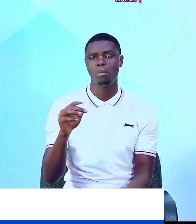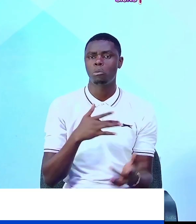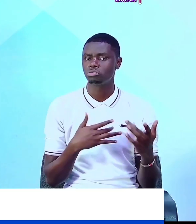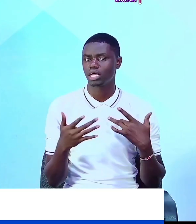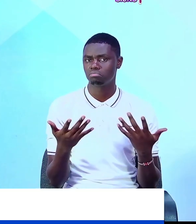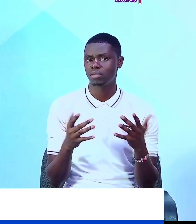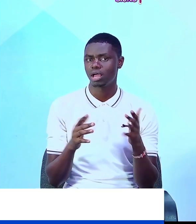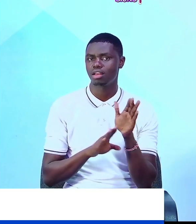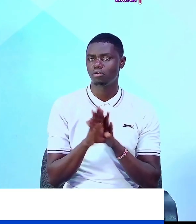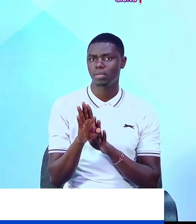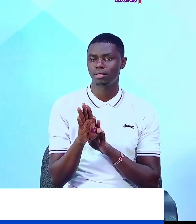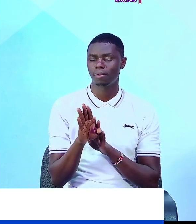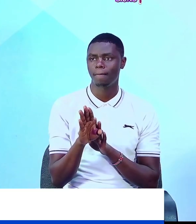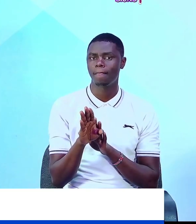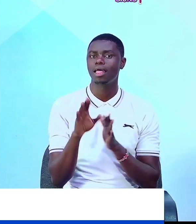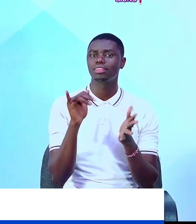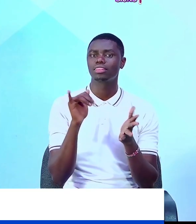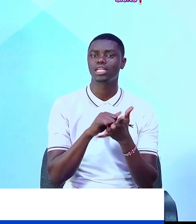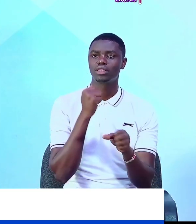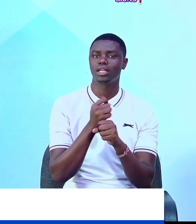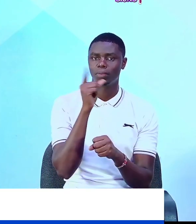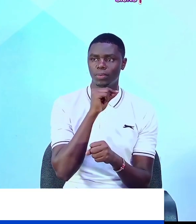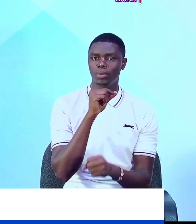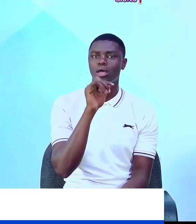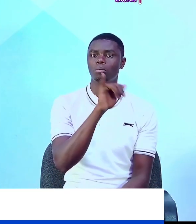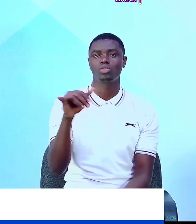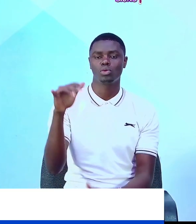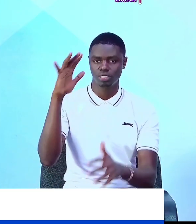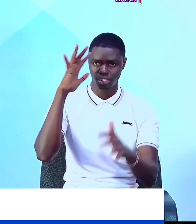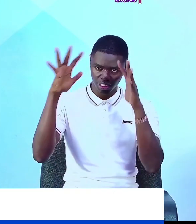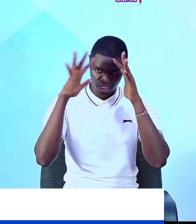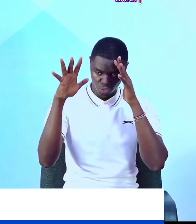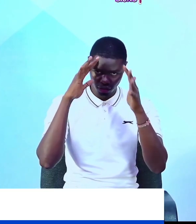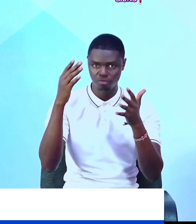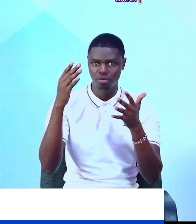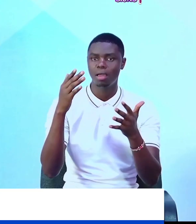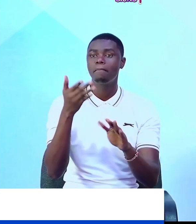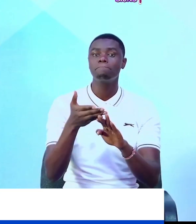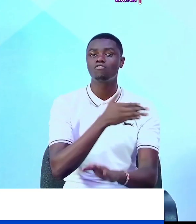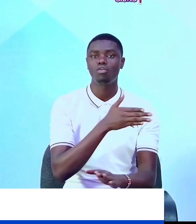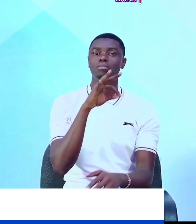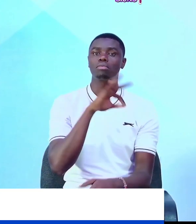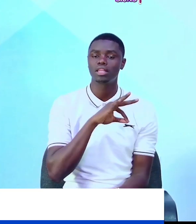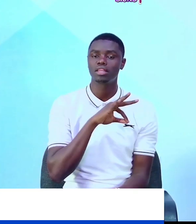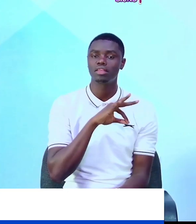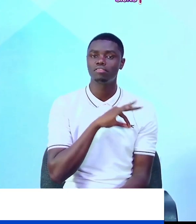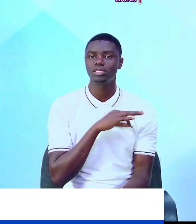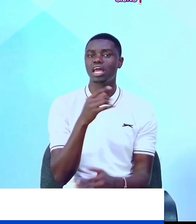development that has been done by such initiatives raised before has only going to benefit a few parts of this particular